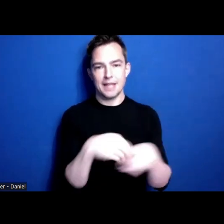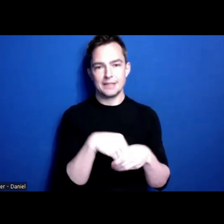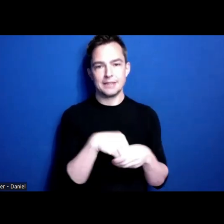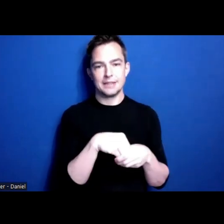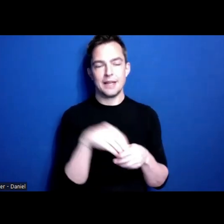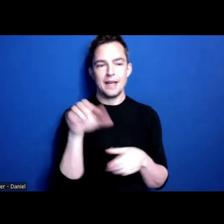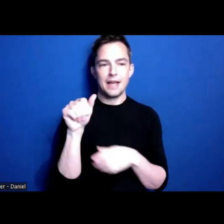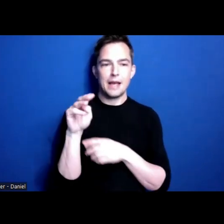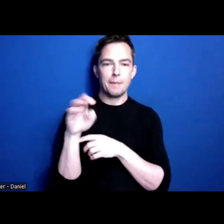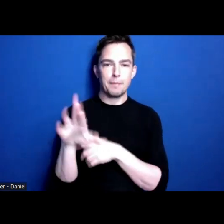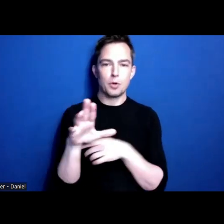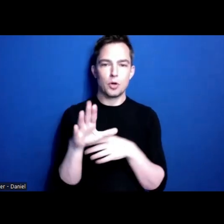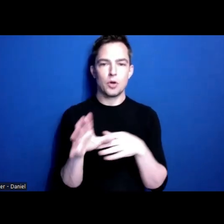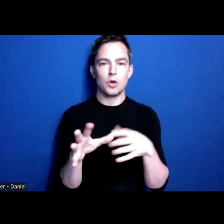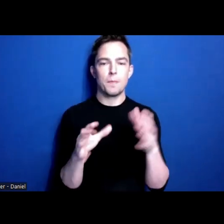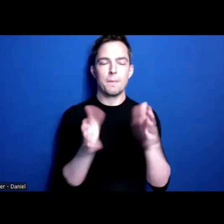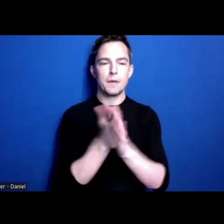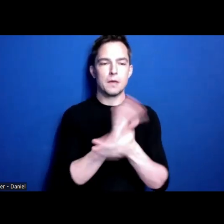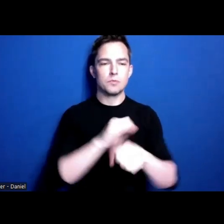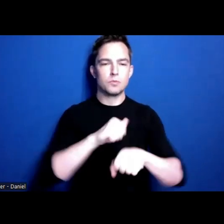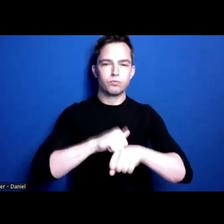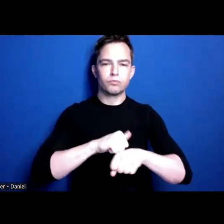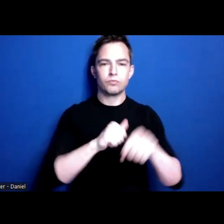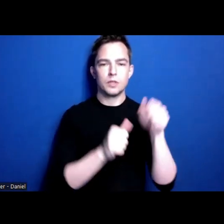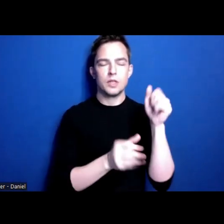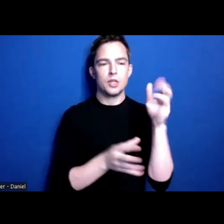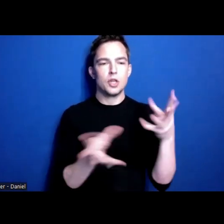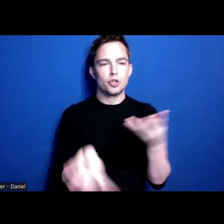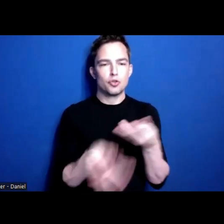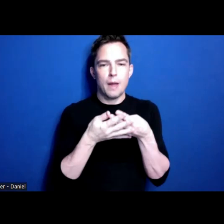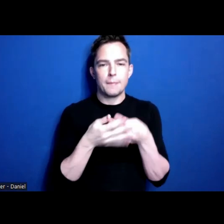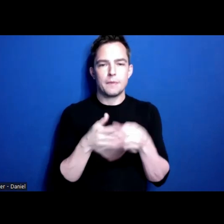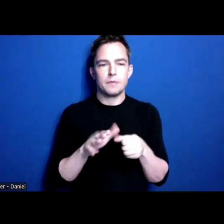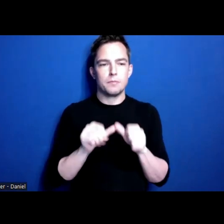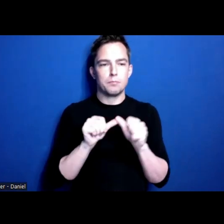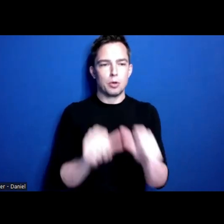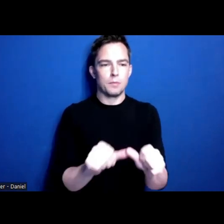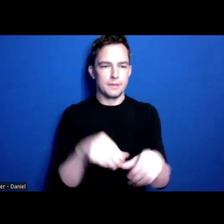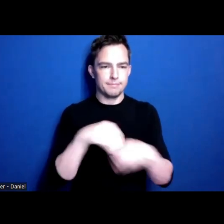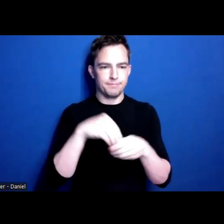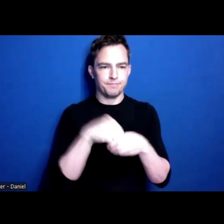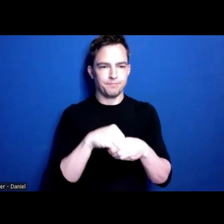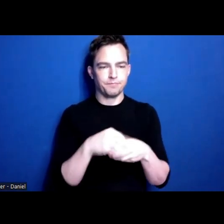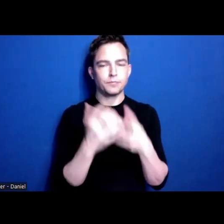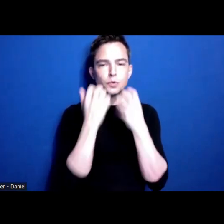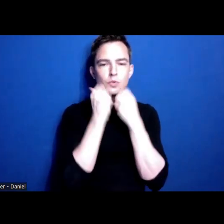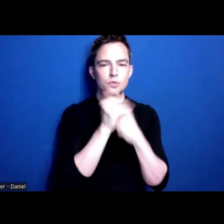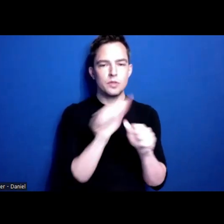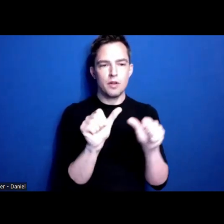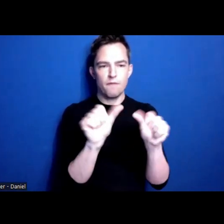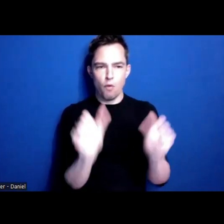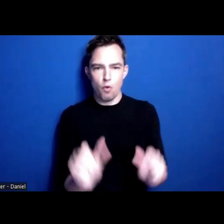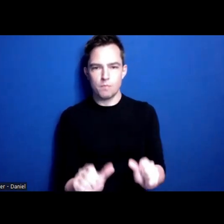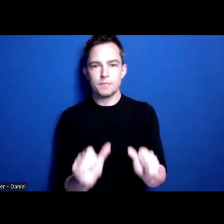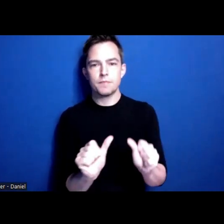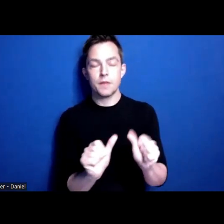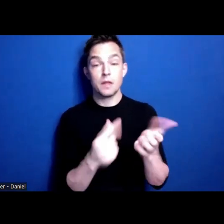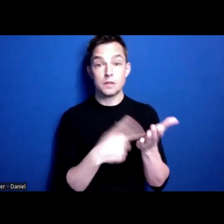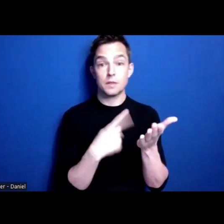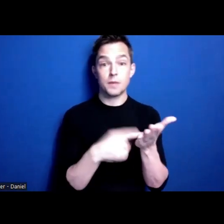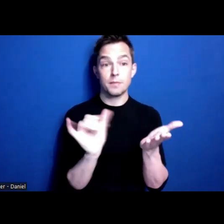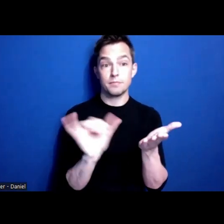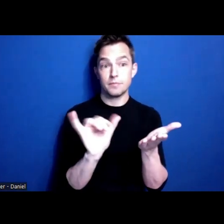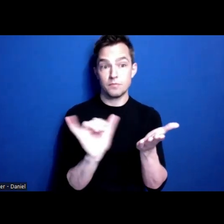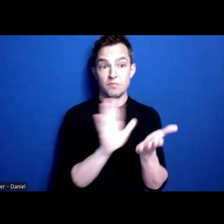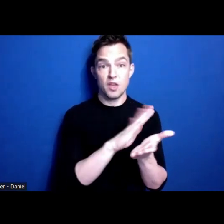solidifies around them, trapping them permanently inside, preserving their form and sometimes even